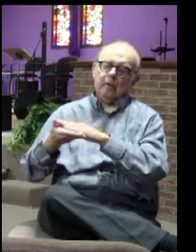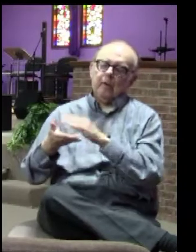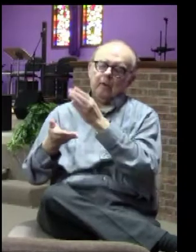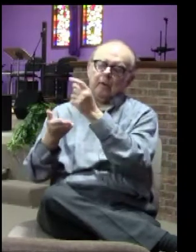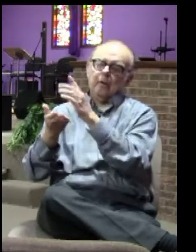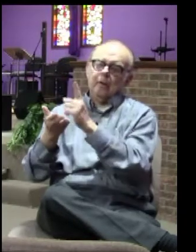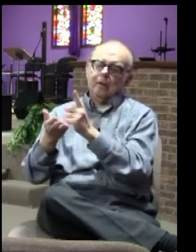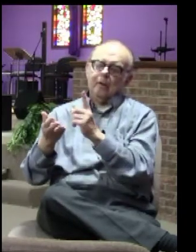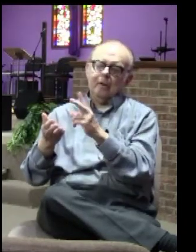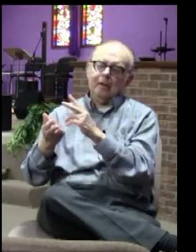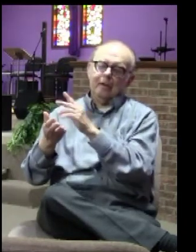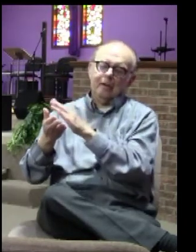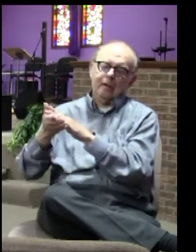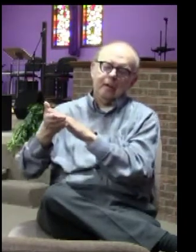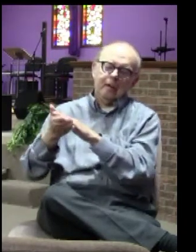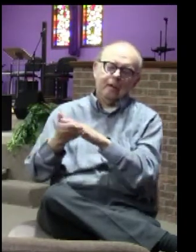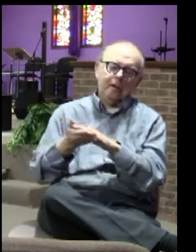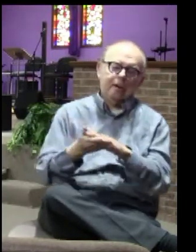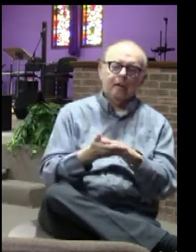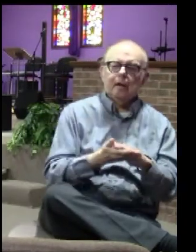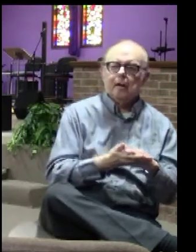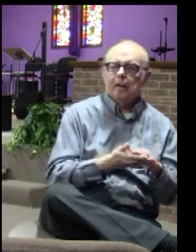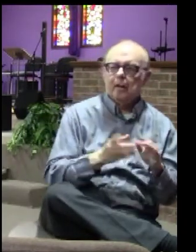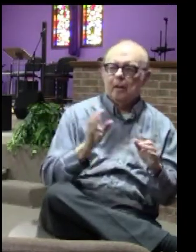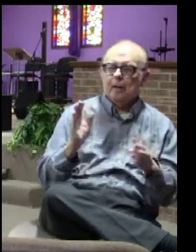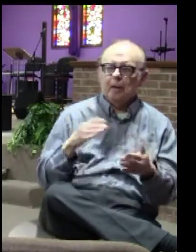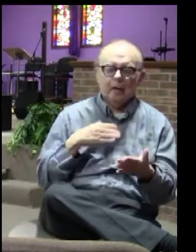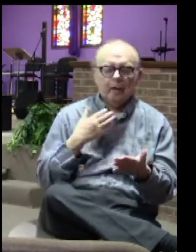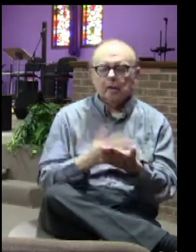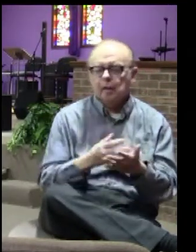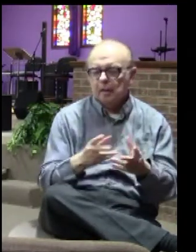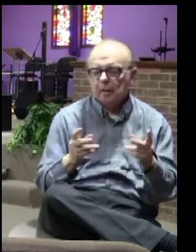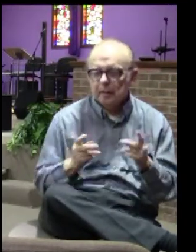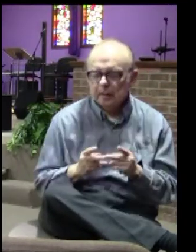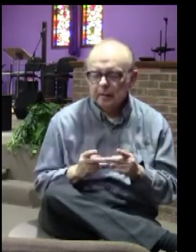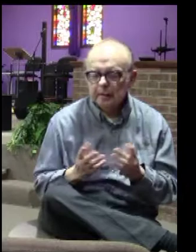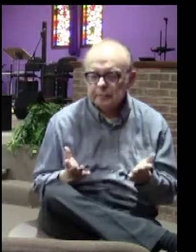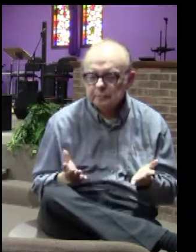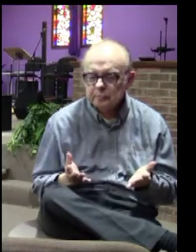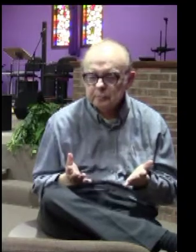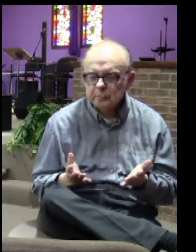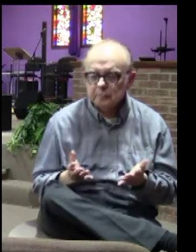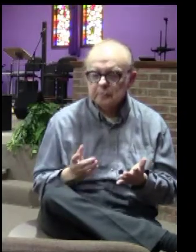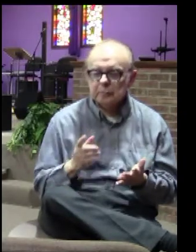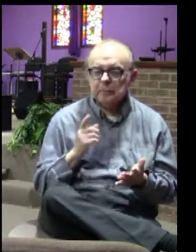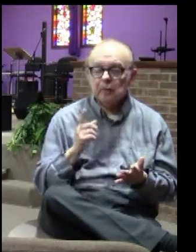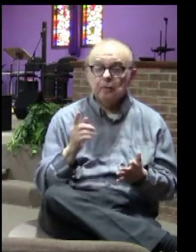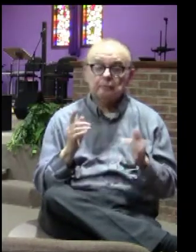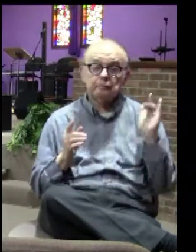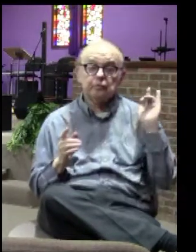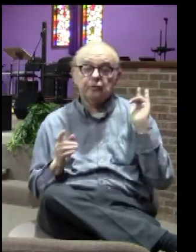has smoothed the grass down, and I mean, by the time you got to the bottom of that thing, you're flying.